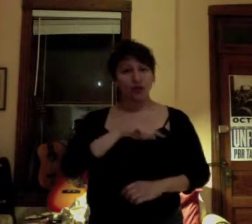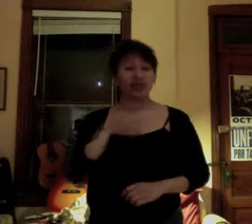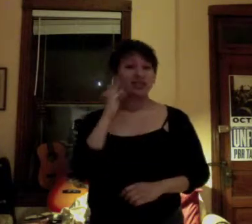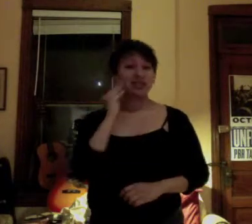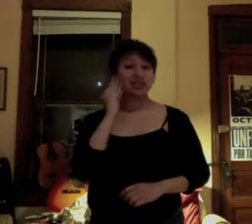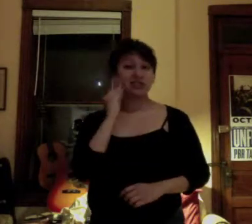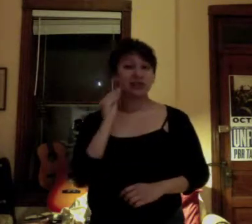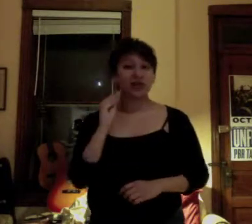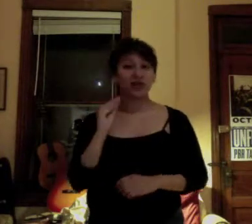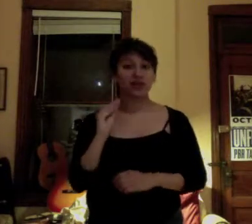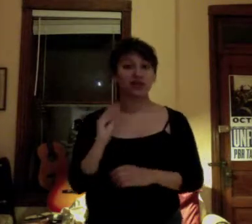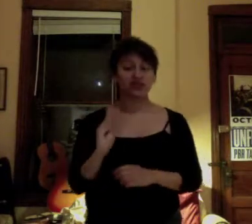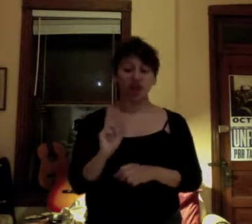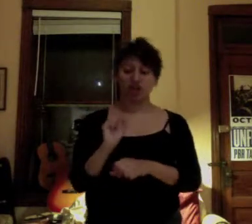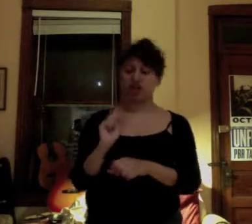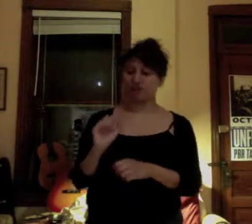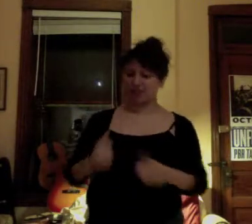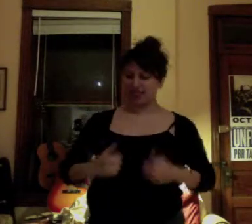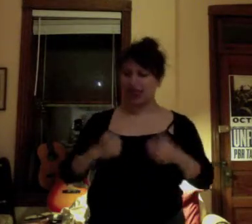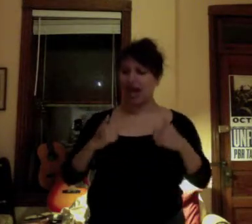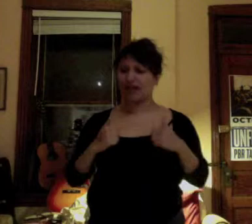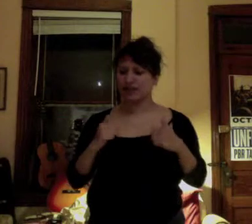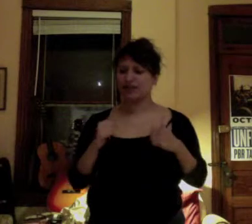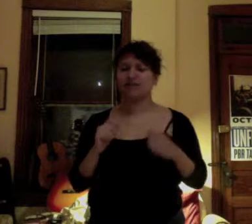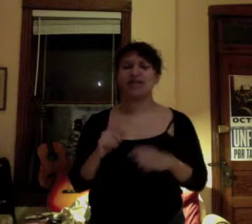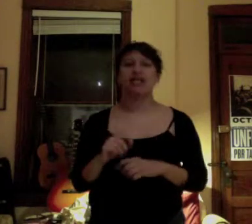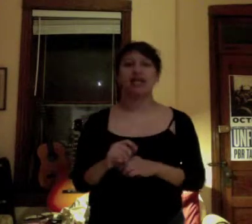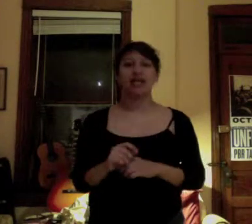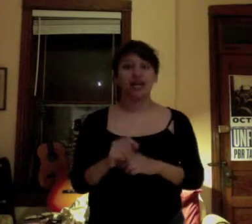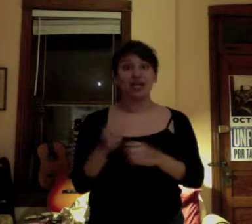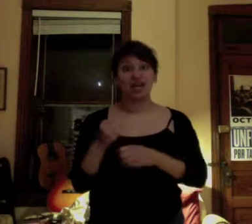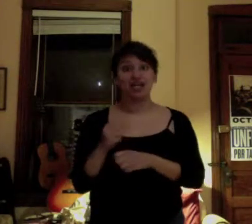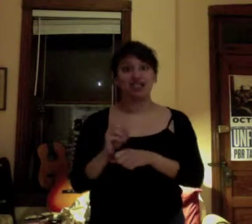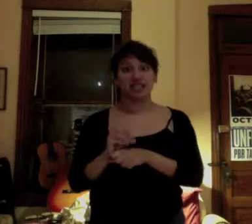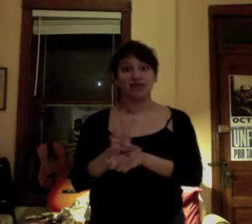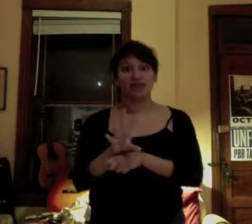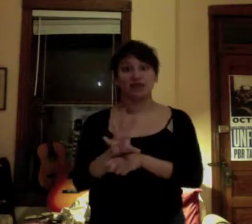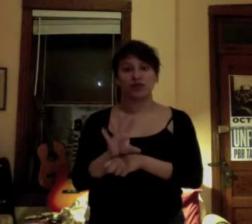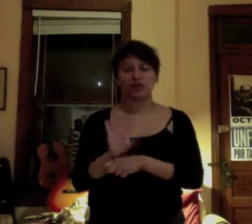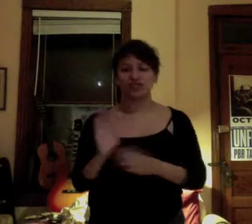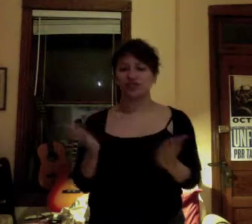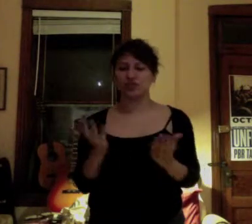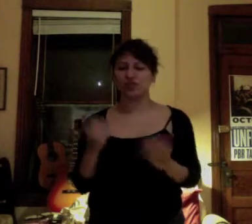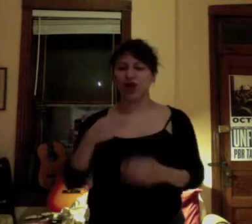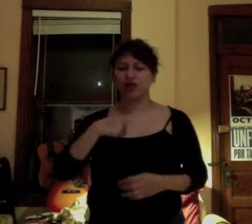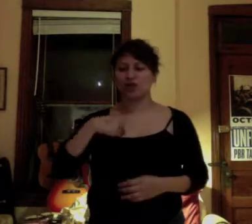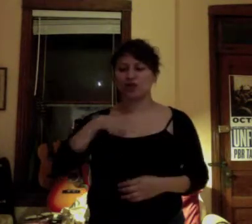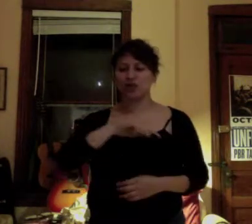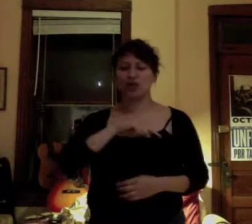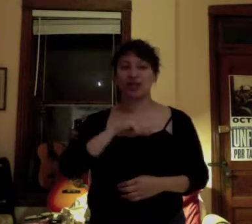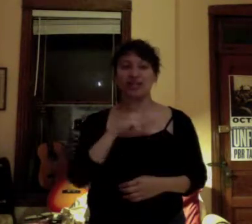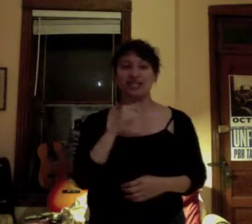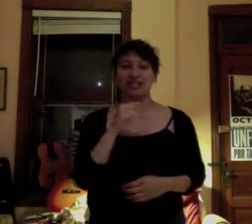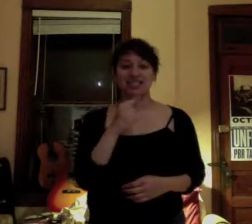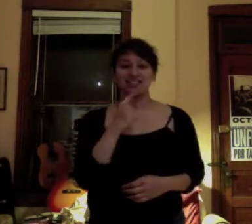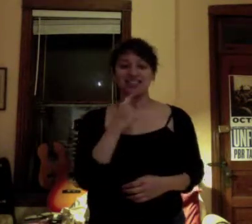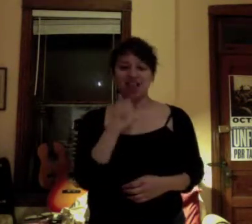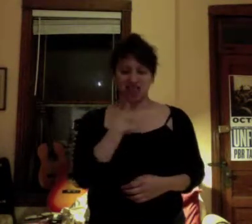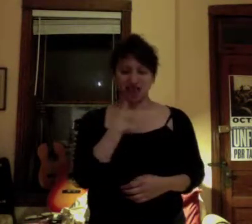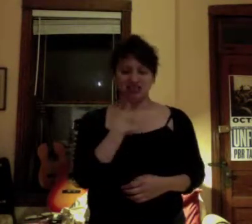function of what we tell ourselves. You see, the man laying bricks performs the very same task as the